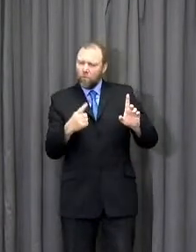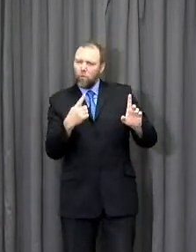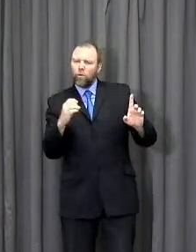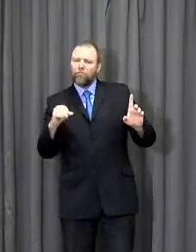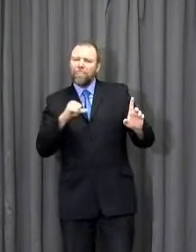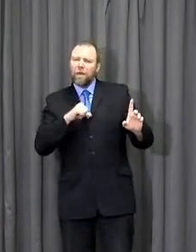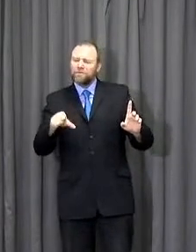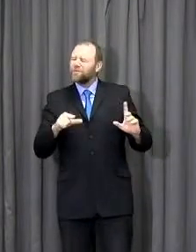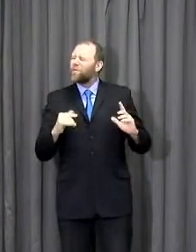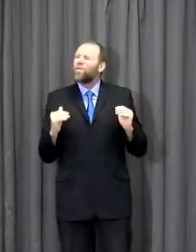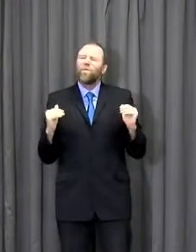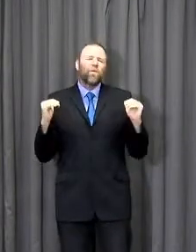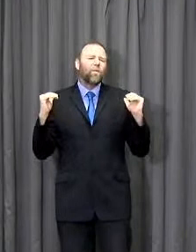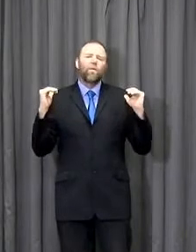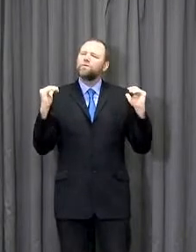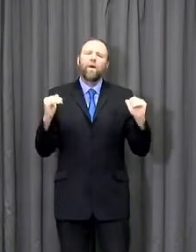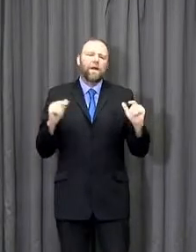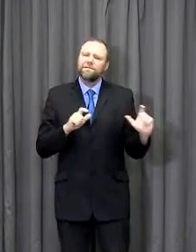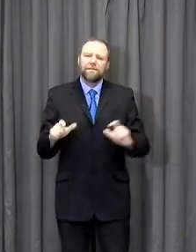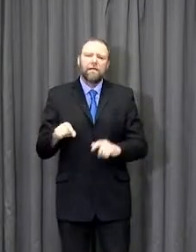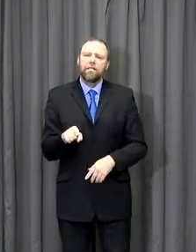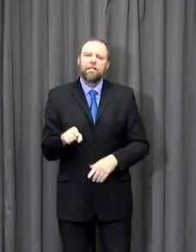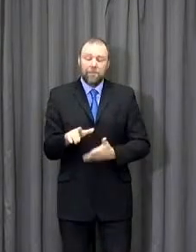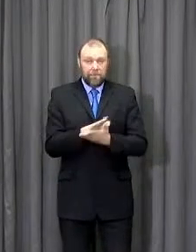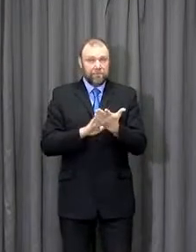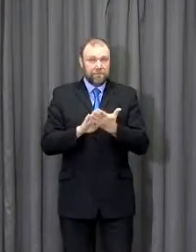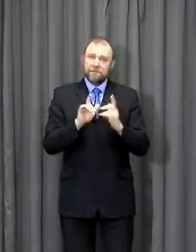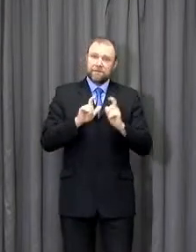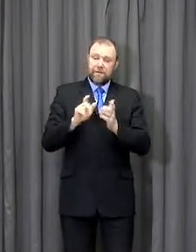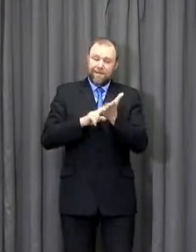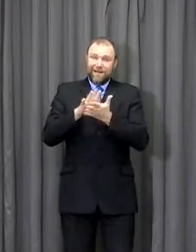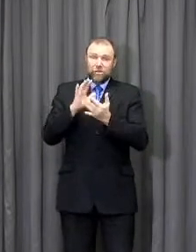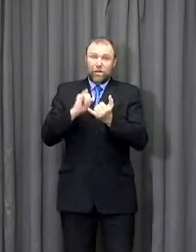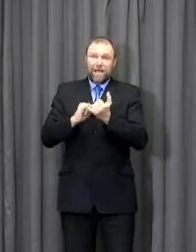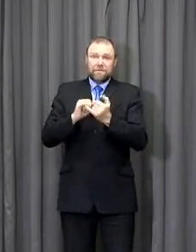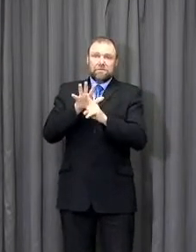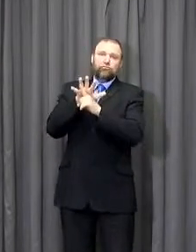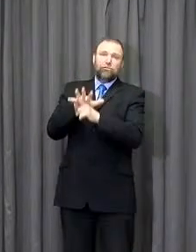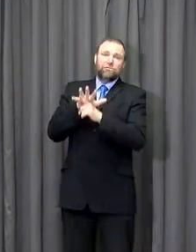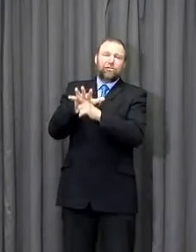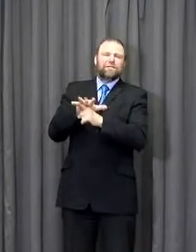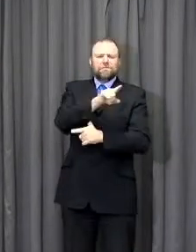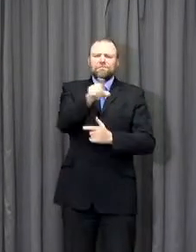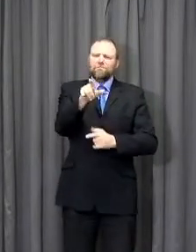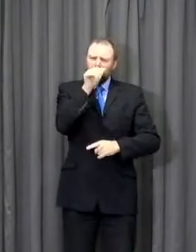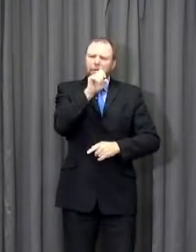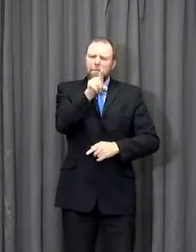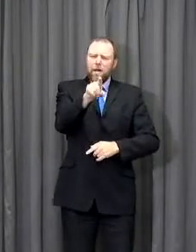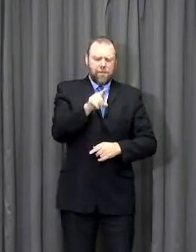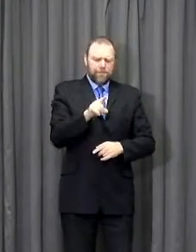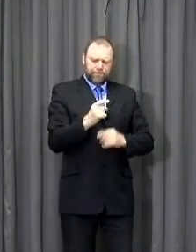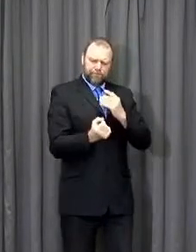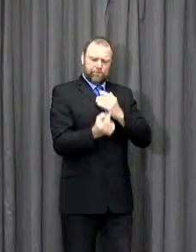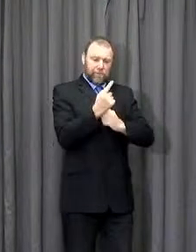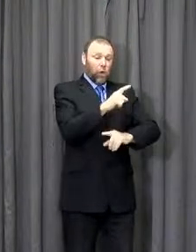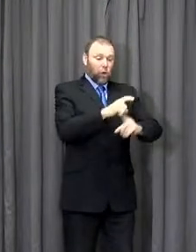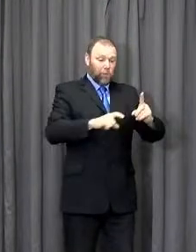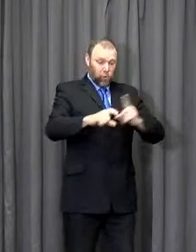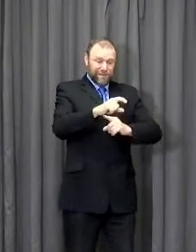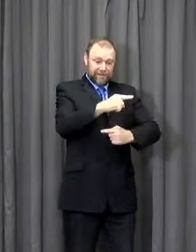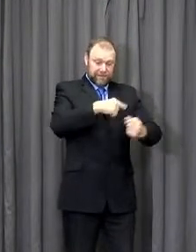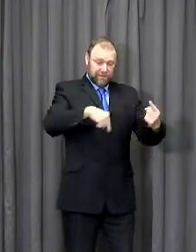that in terms of pressure in the NHS. You'll remember, I'm sure, that there is always a lag between what happens in the community and what happens in